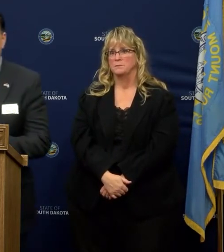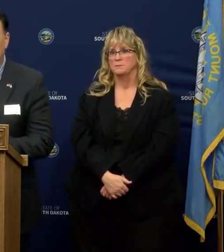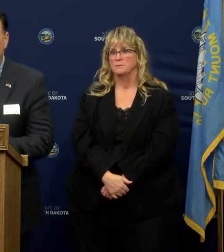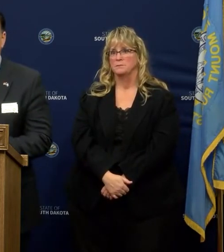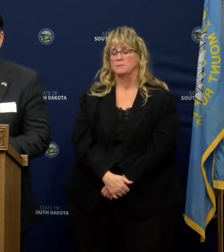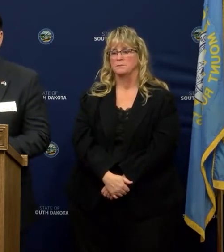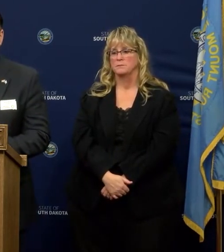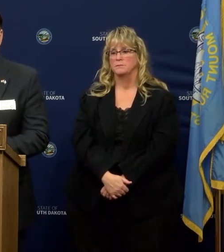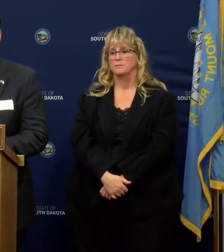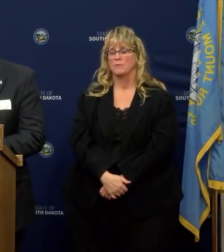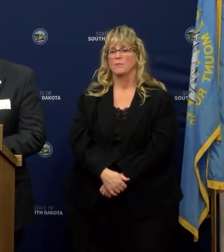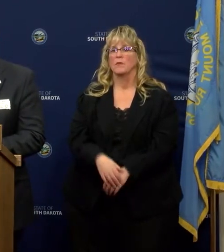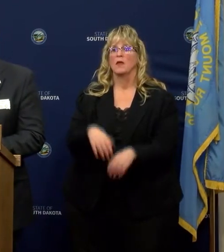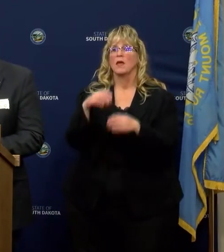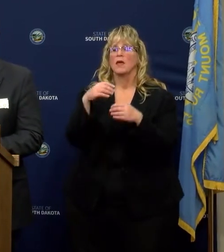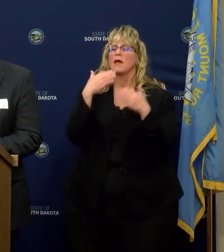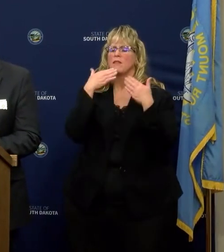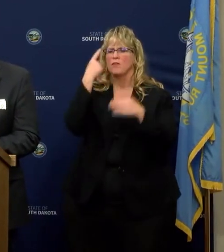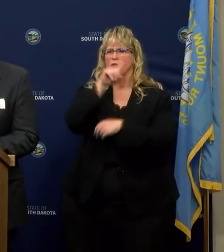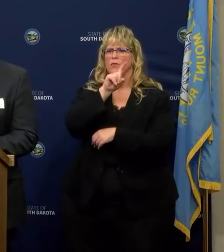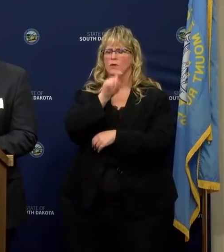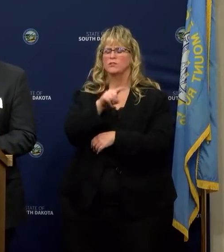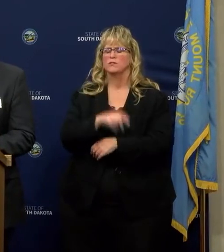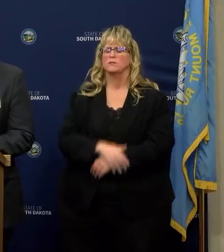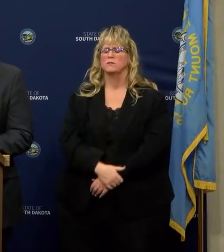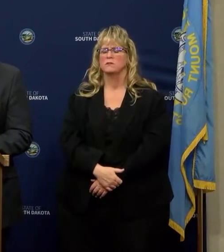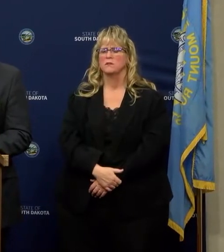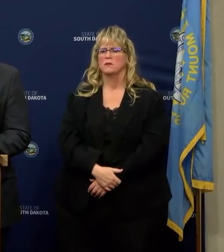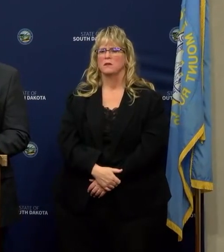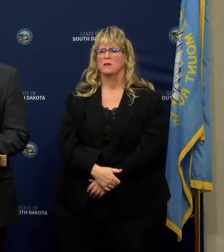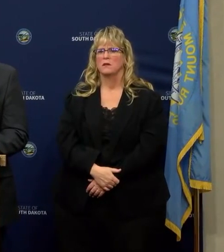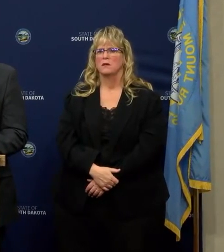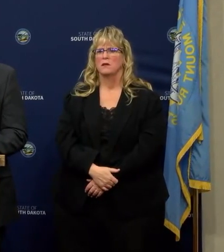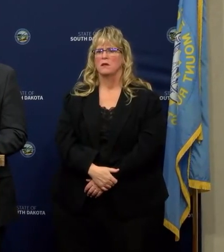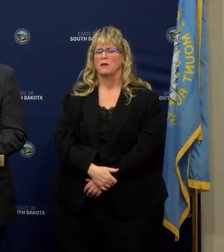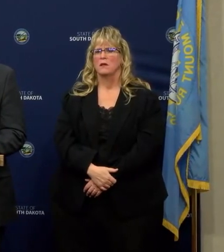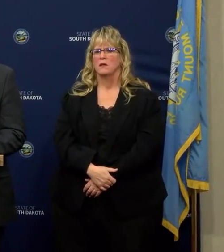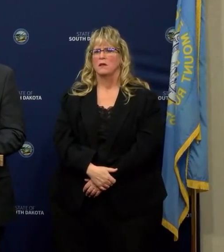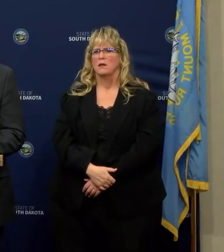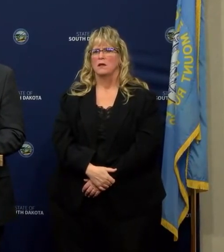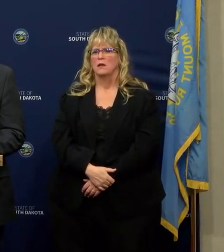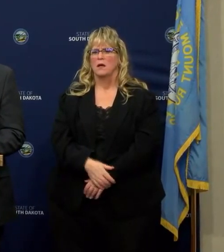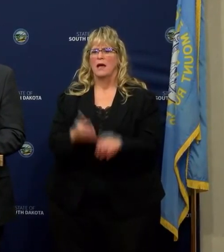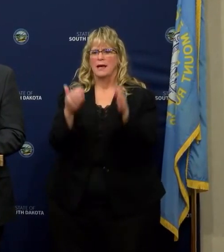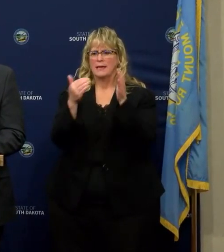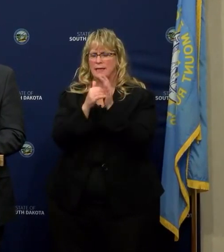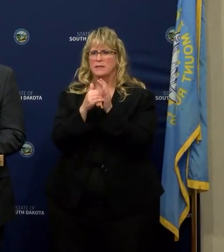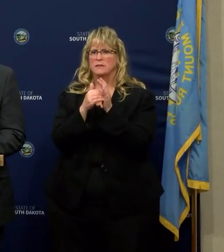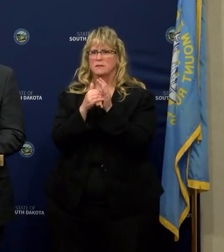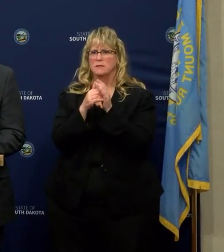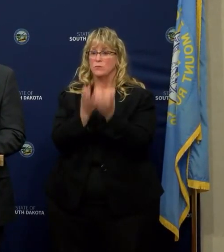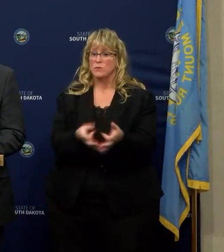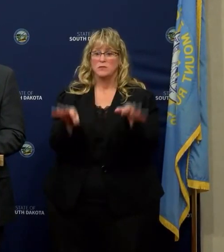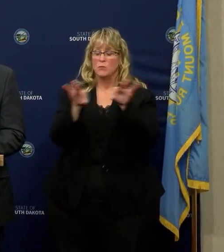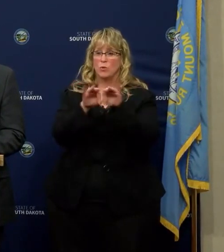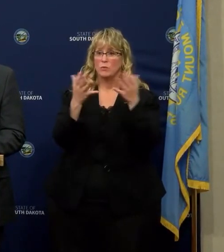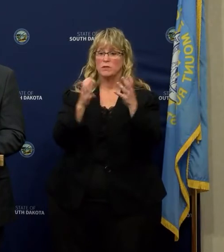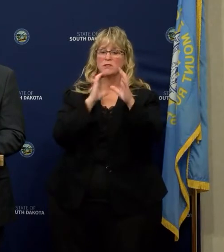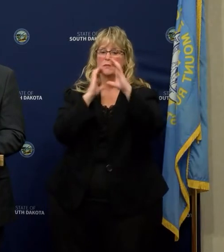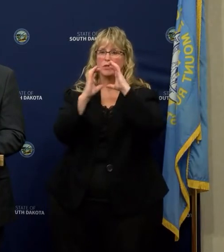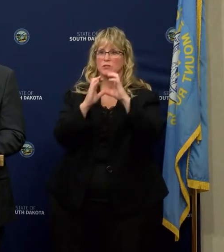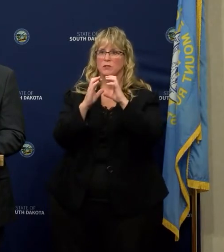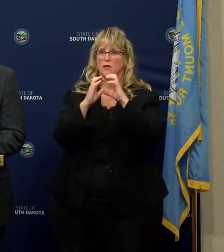Yeah, Secretary Flute, Tribal Relations, thank you for the question. We have, again, you know, communication is key.